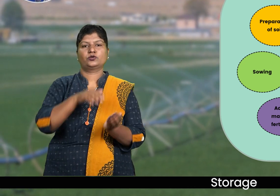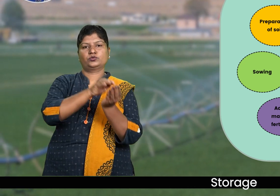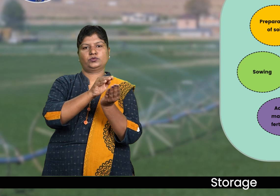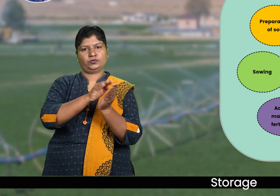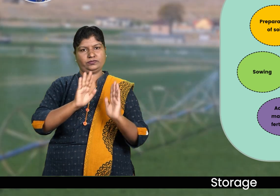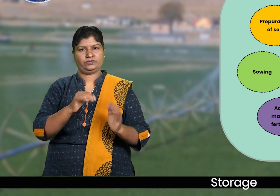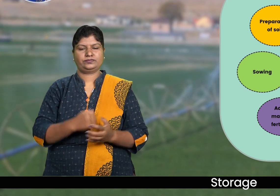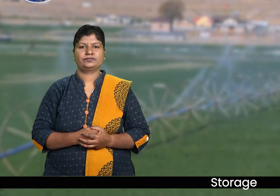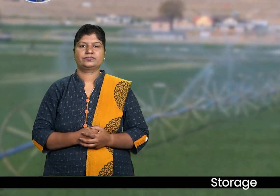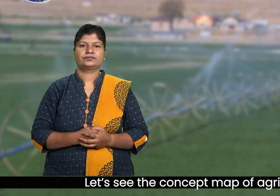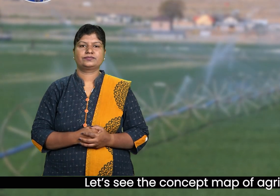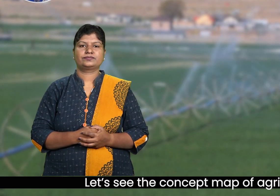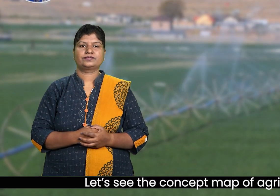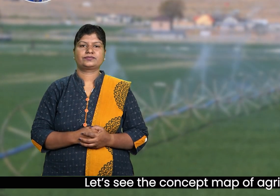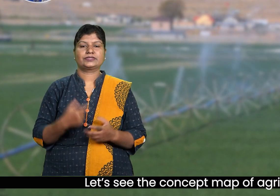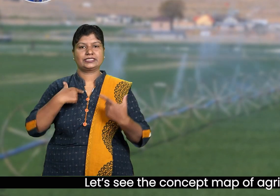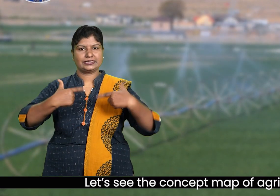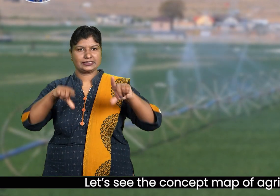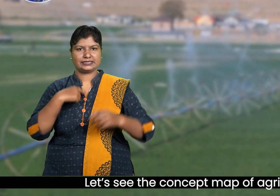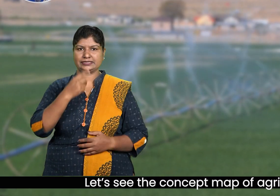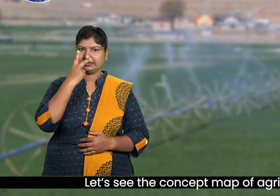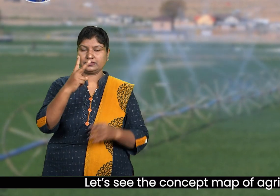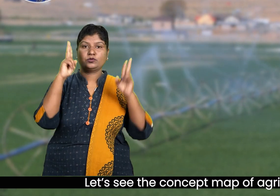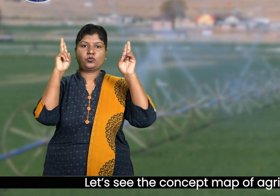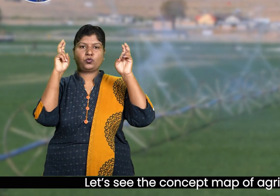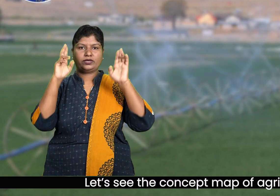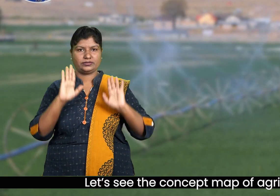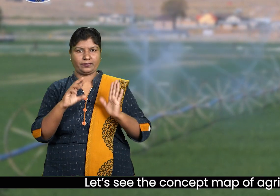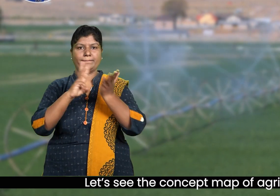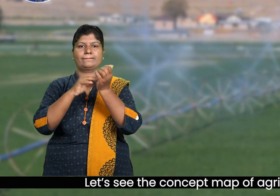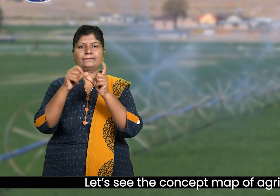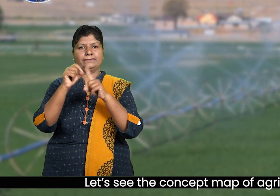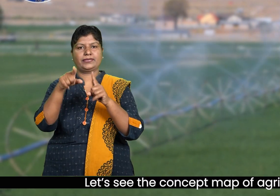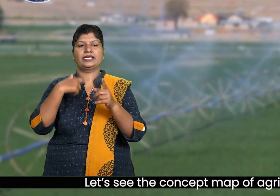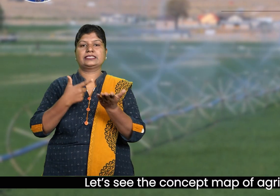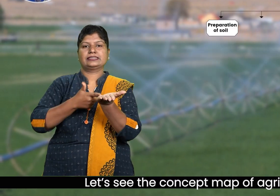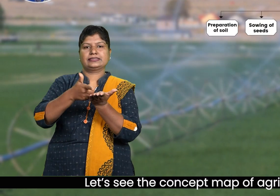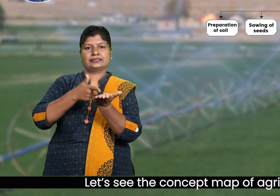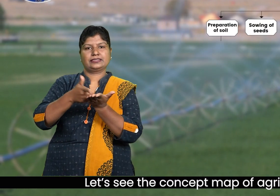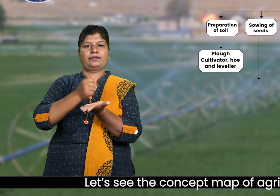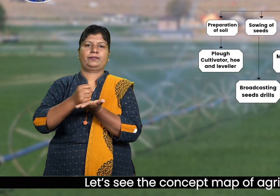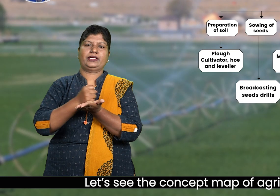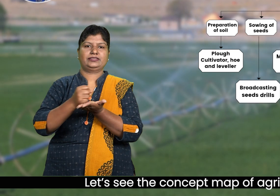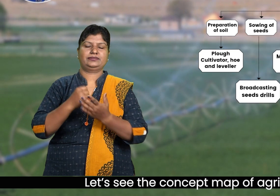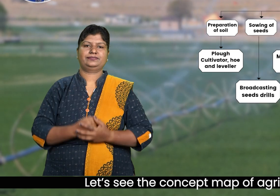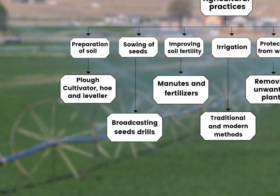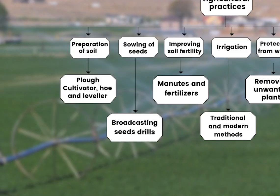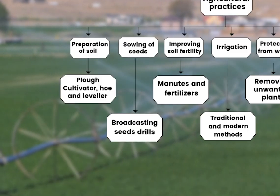storage. Let's see the concept map of agricultural practices.